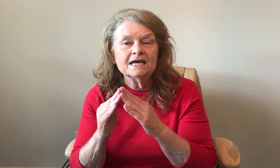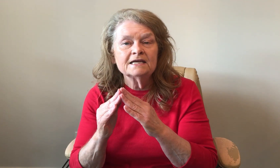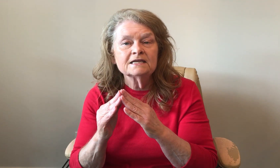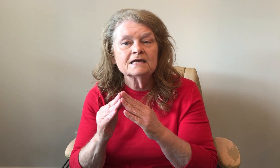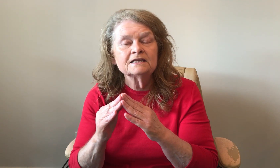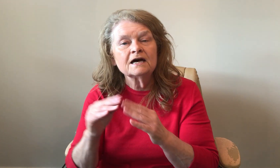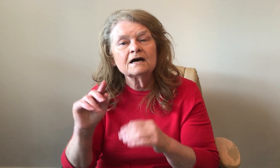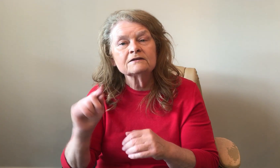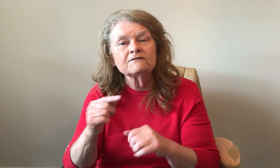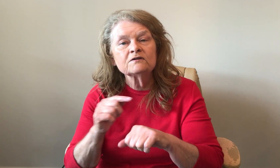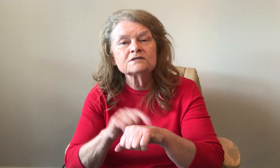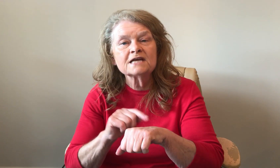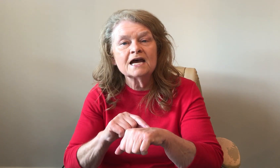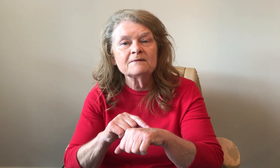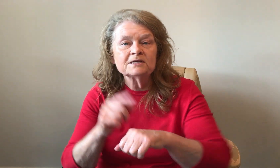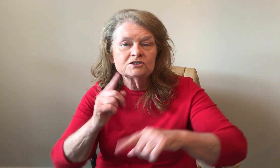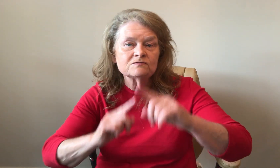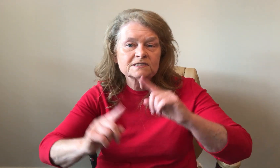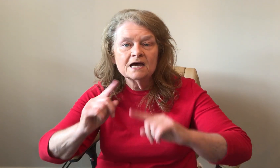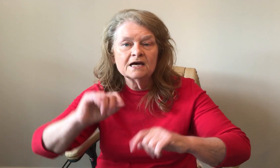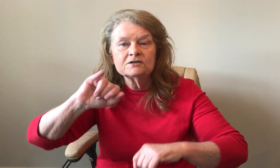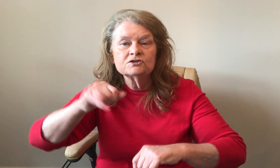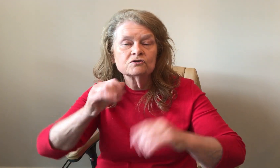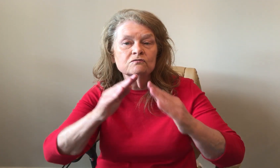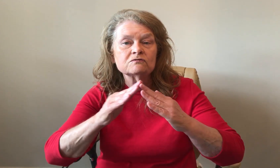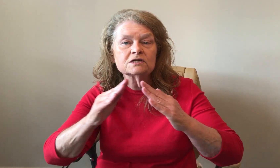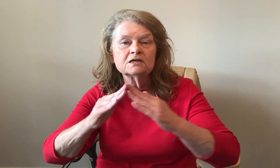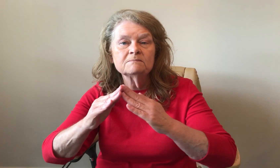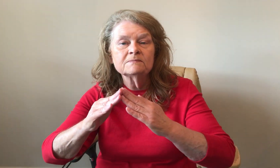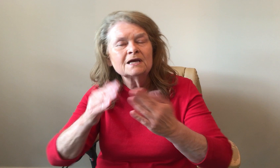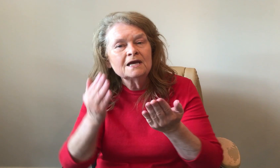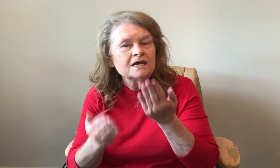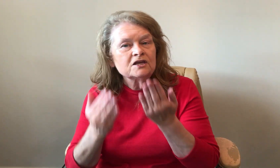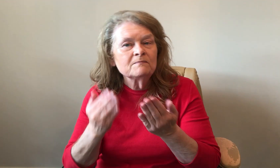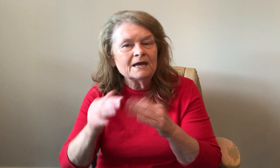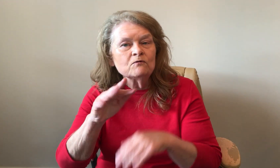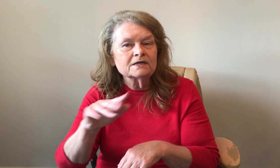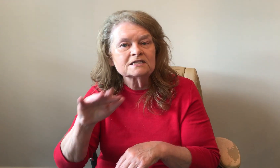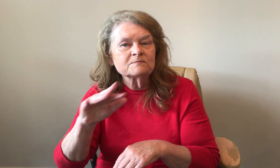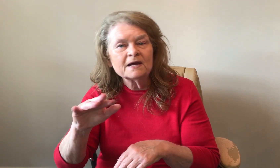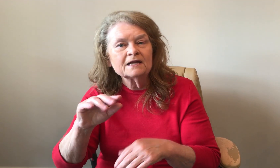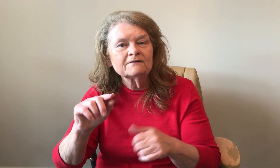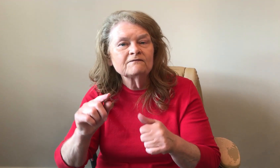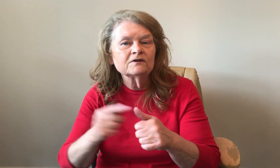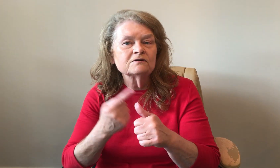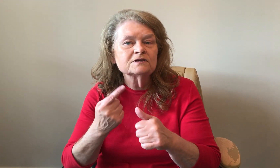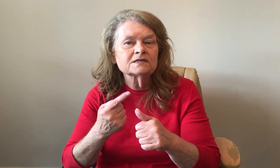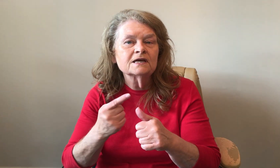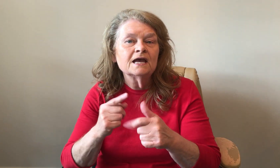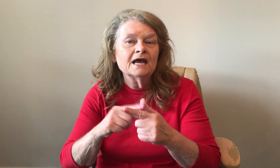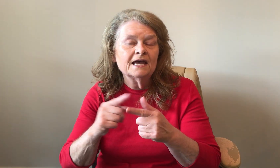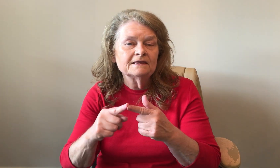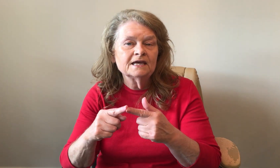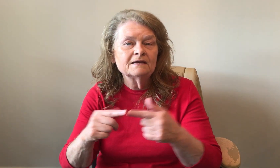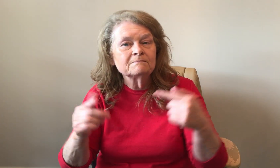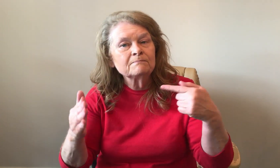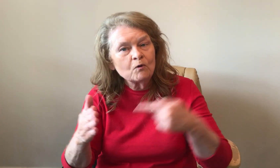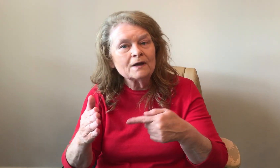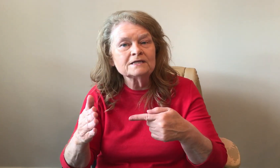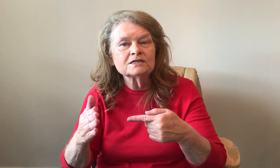Again, the first time that you sign Jerusalem, you may want to spell it first and then point to